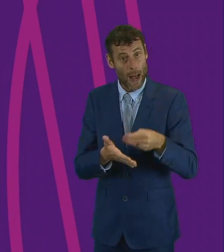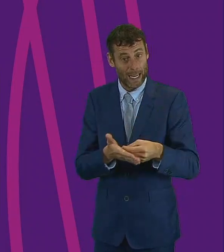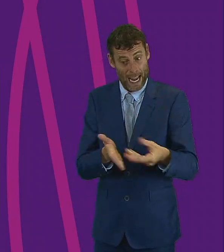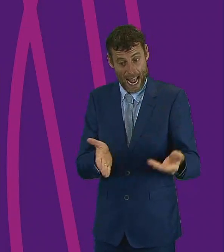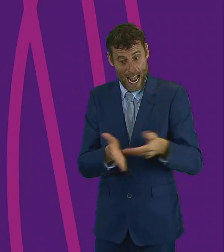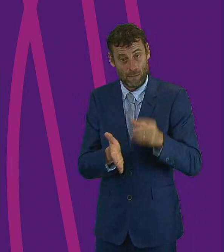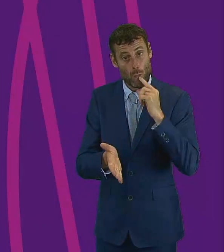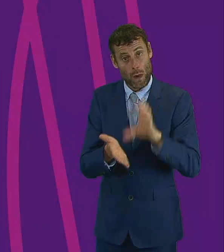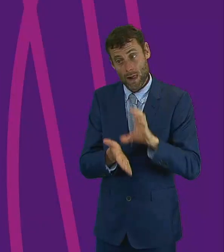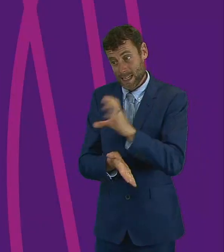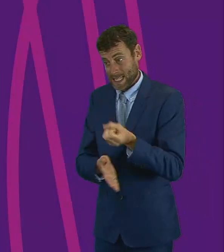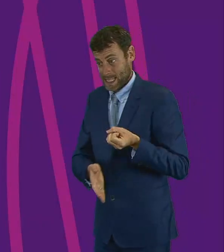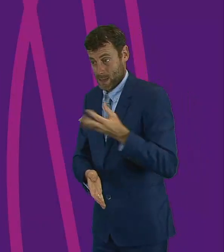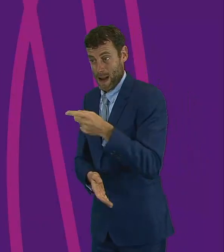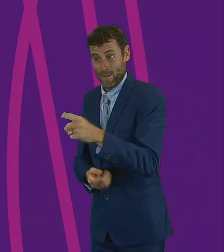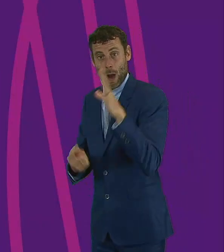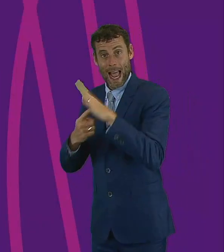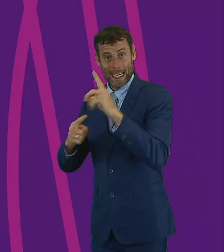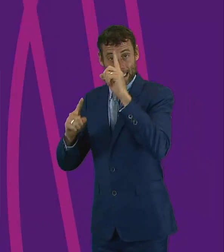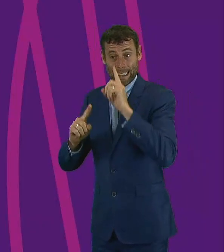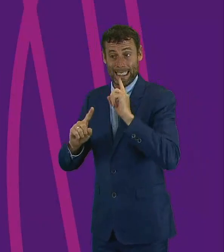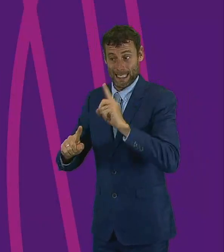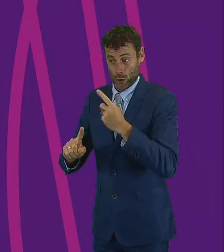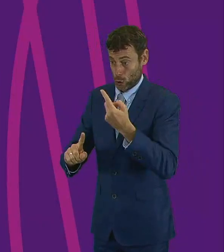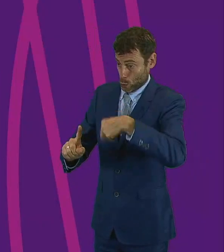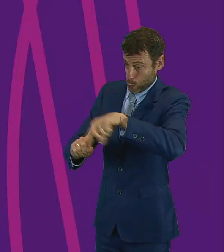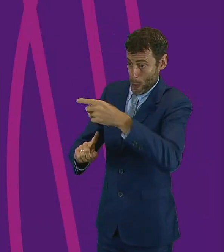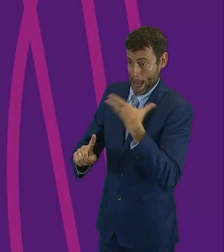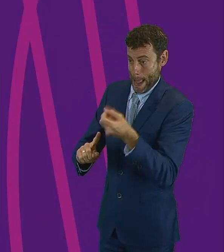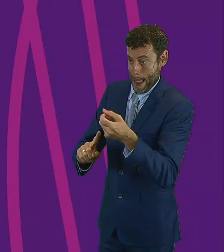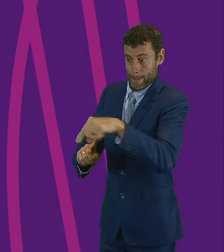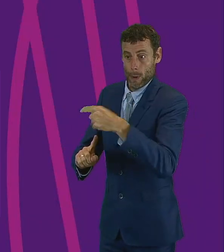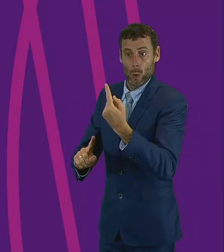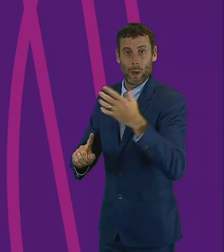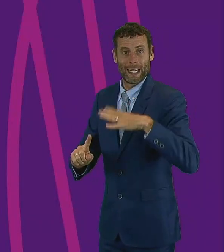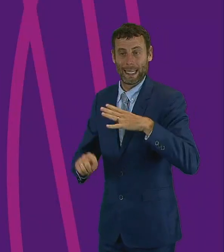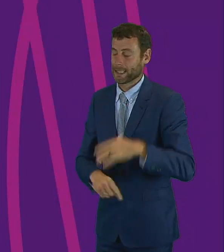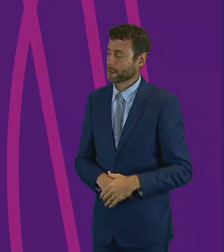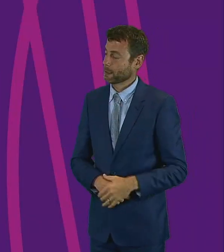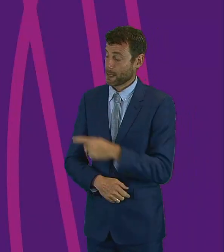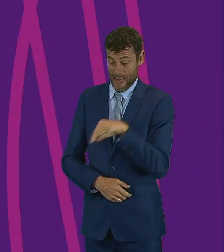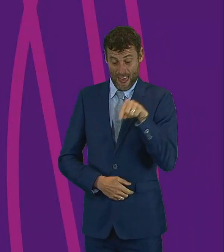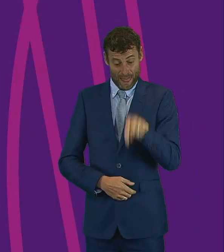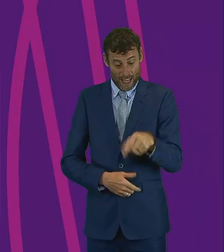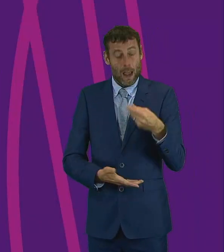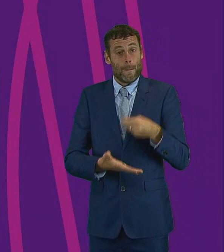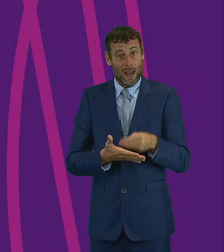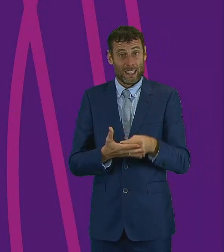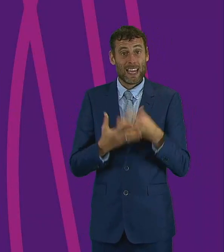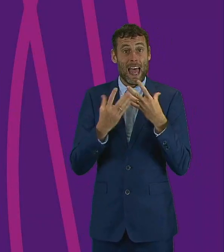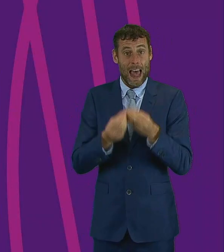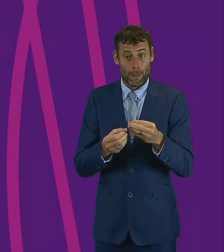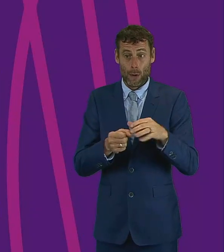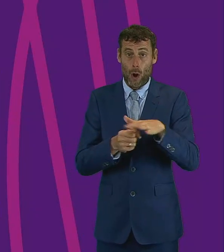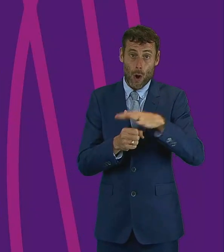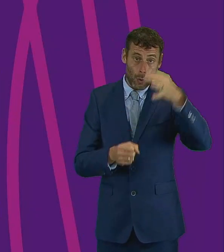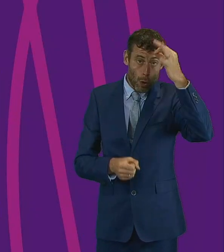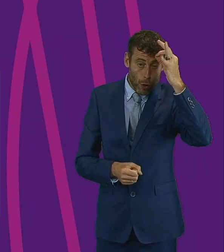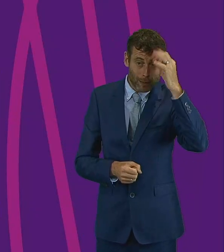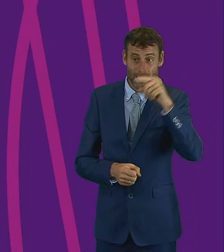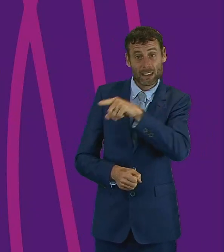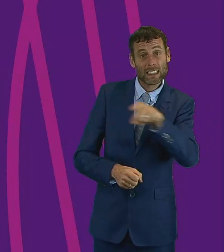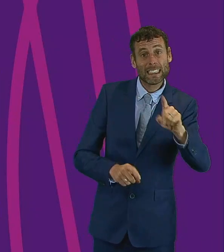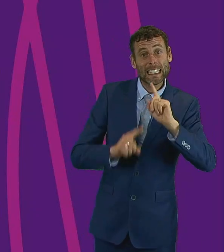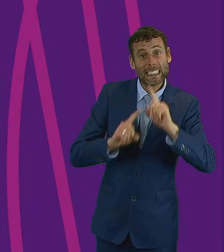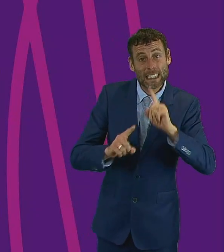First Minister. Money is precisely to allow local authorities and teachers and schools to decide the